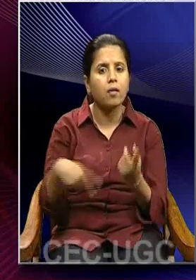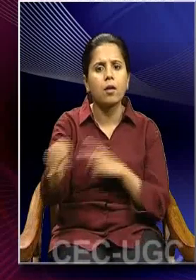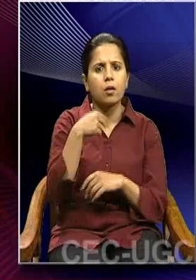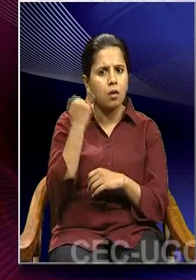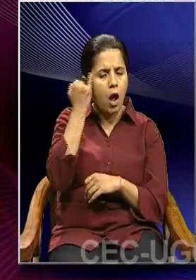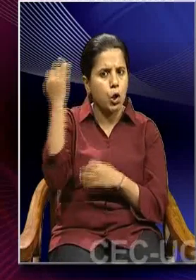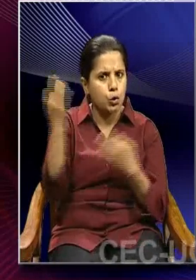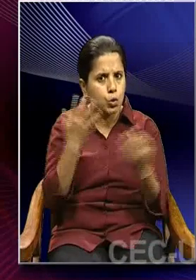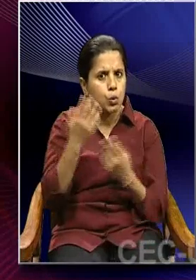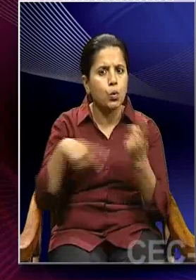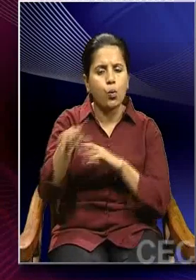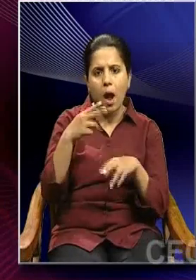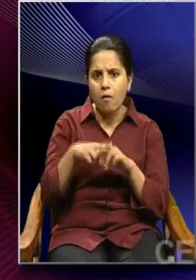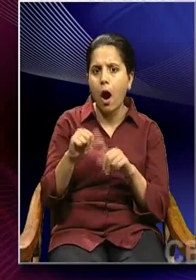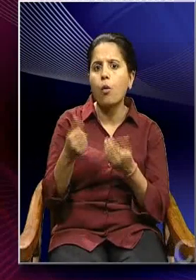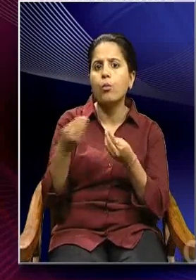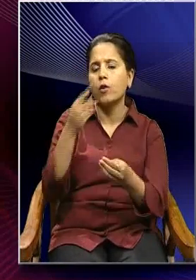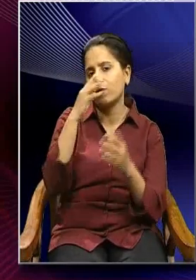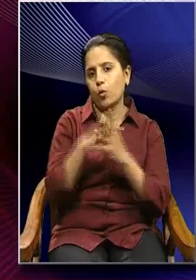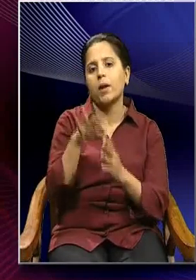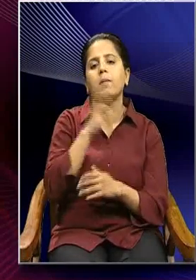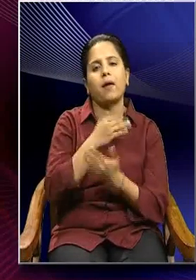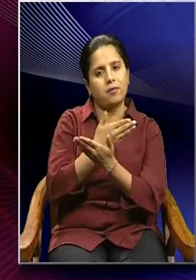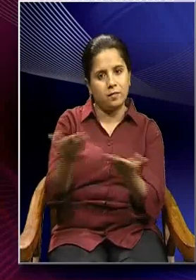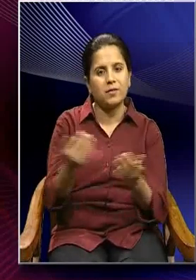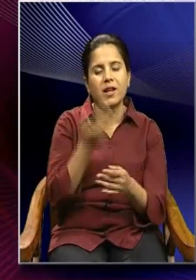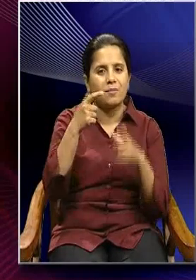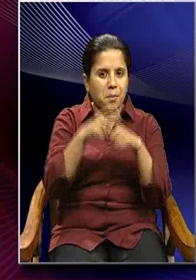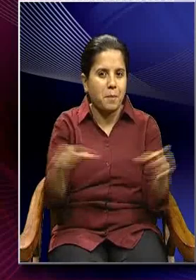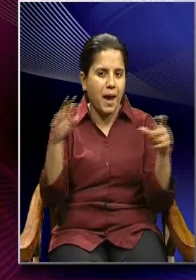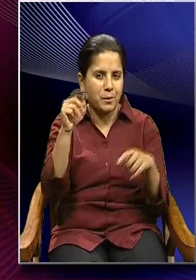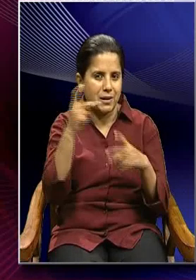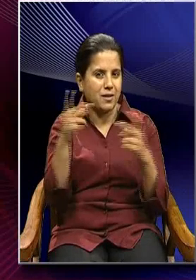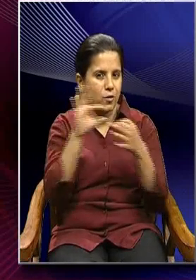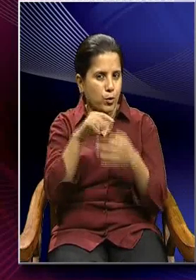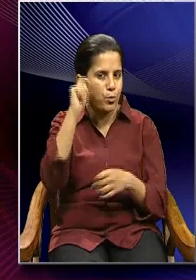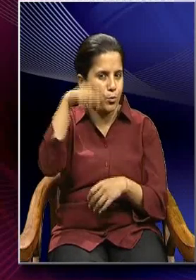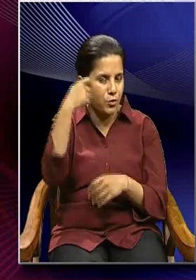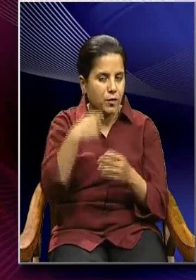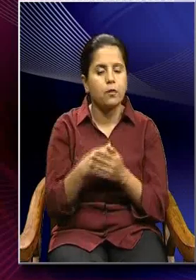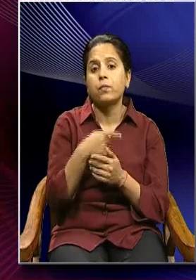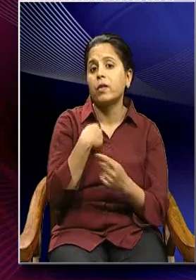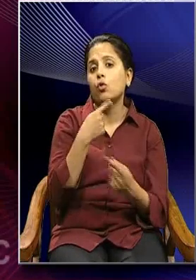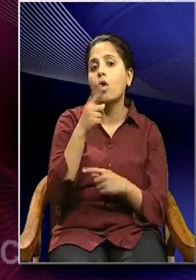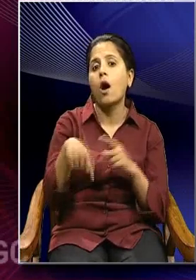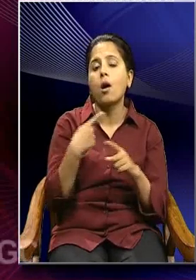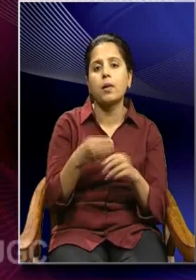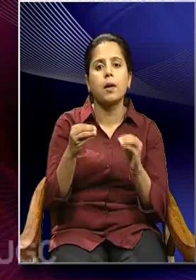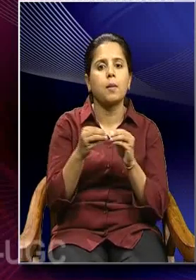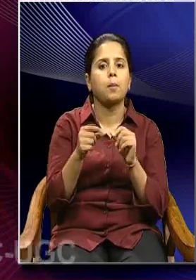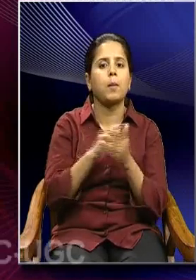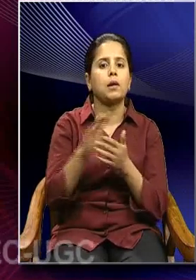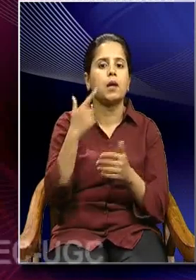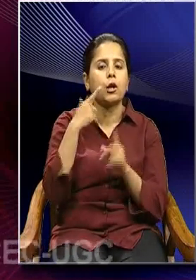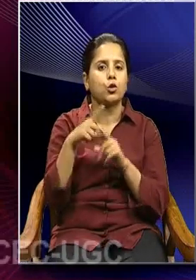innovators in different fields. So we find again, for example, when we talk about Badhai Do, so it